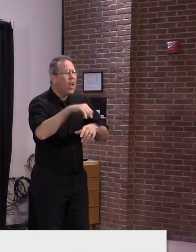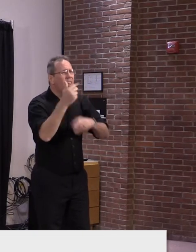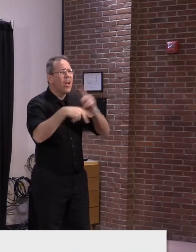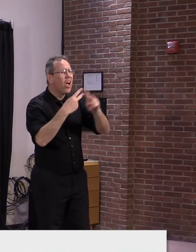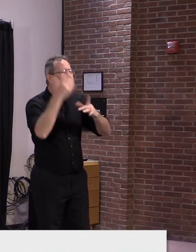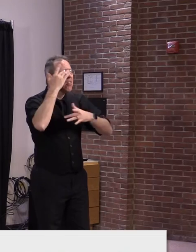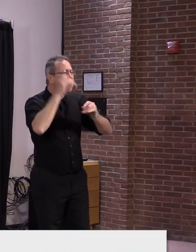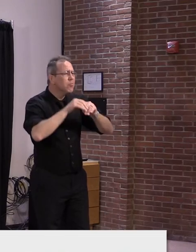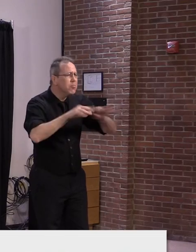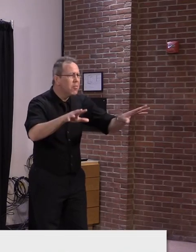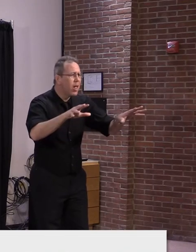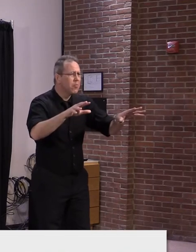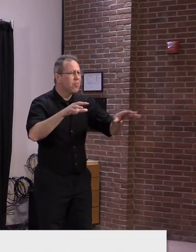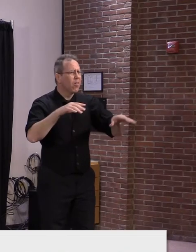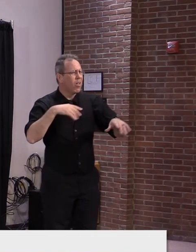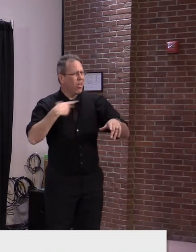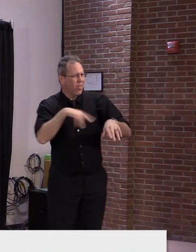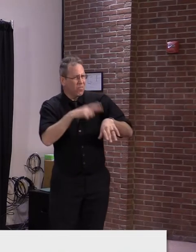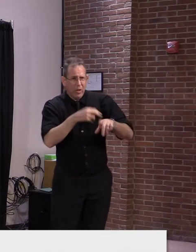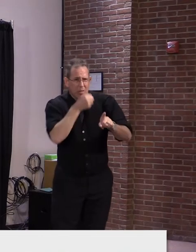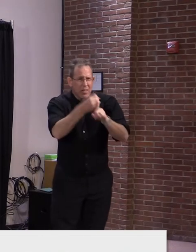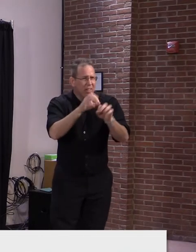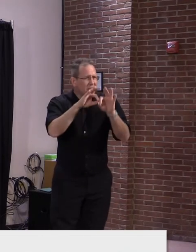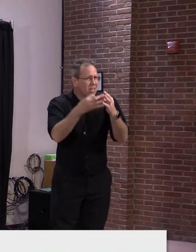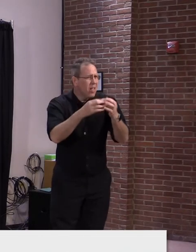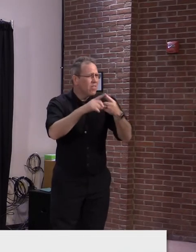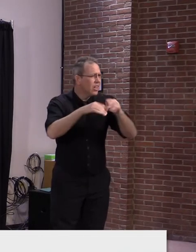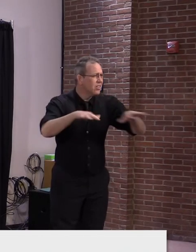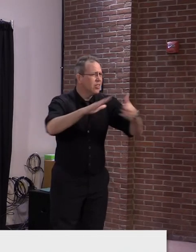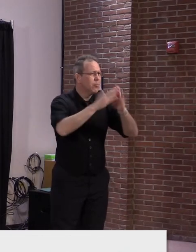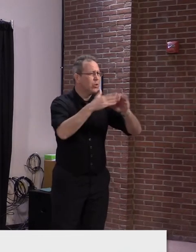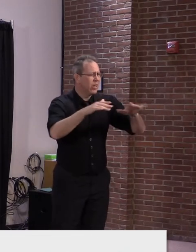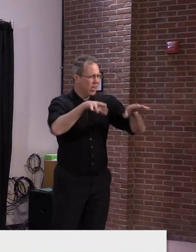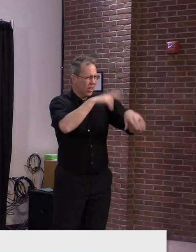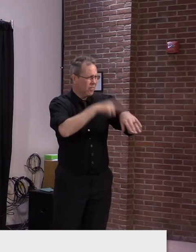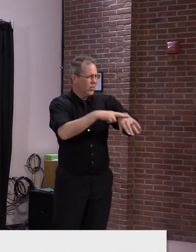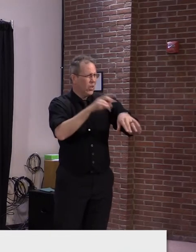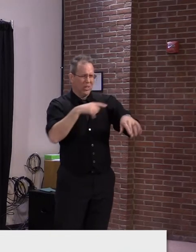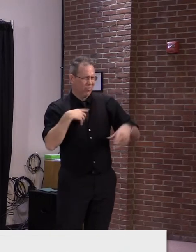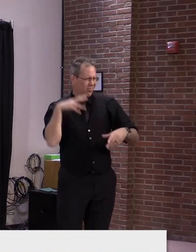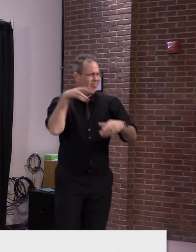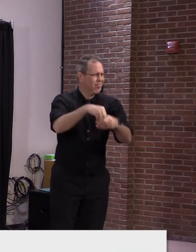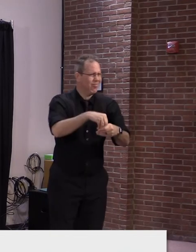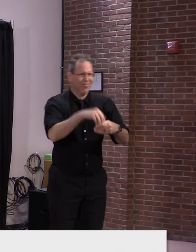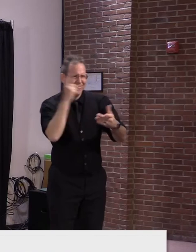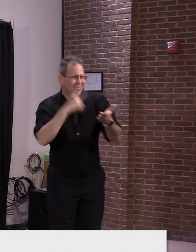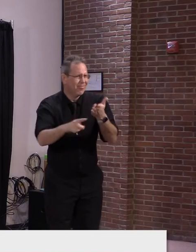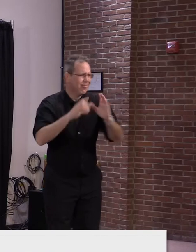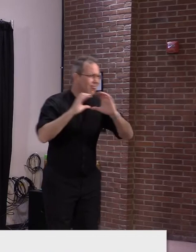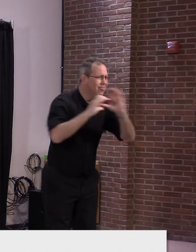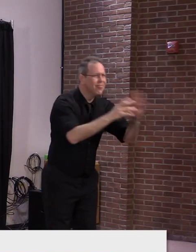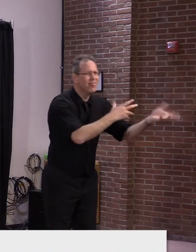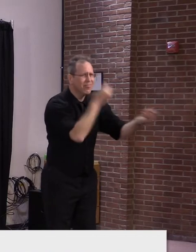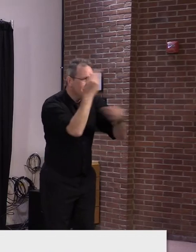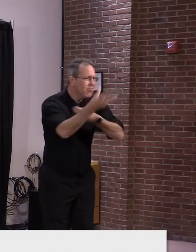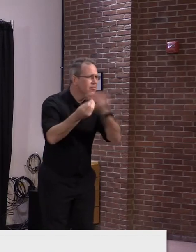that to their kids and to parents. And I think we have to look at